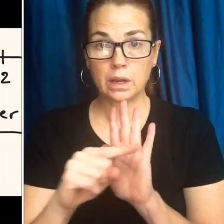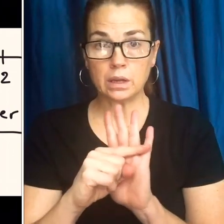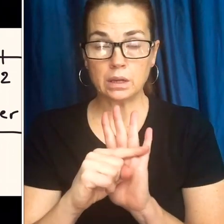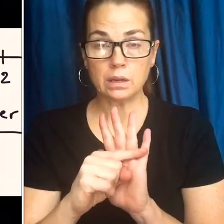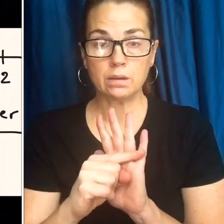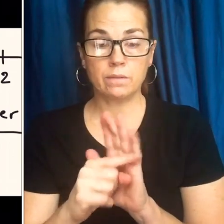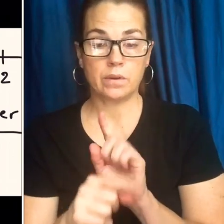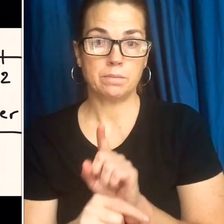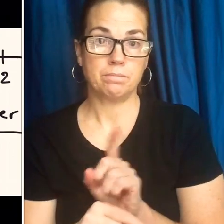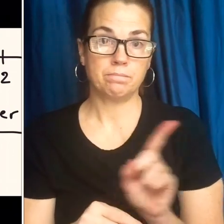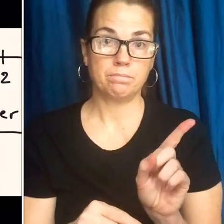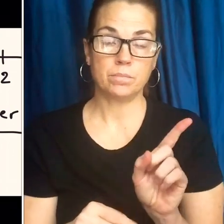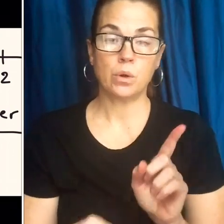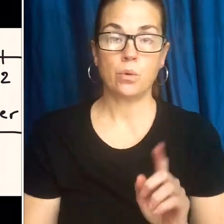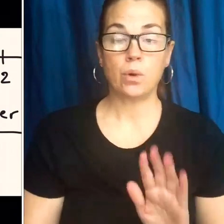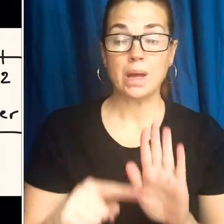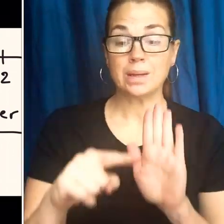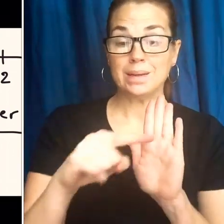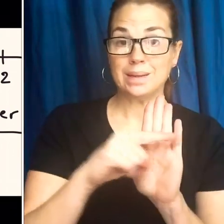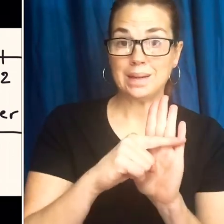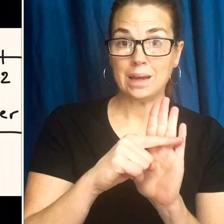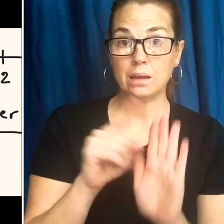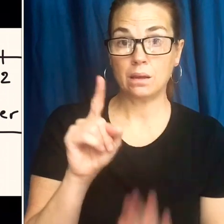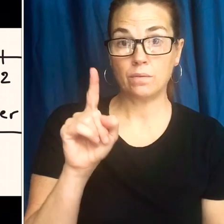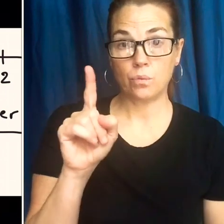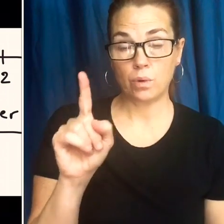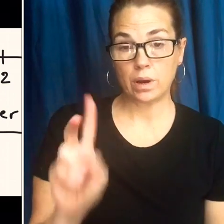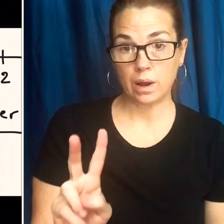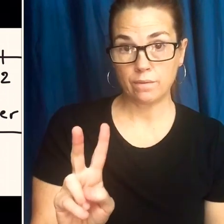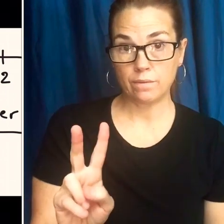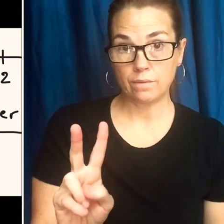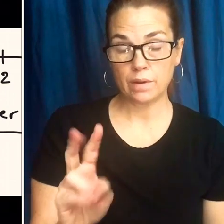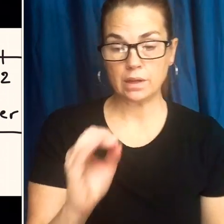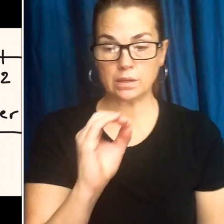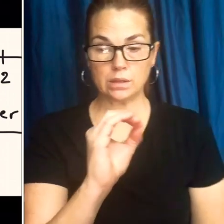1, just as negative